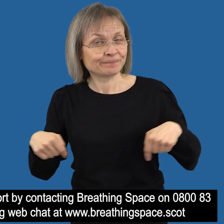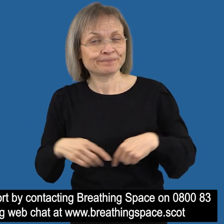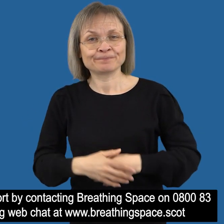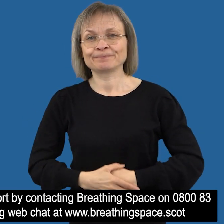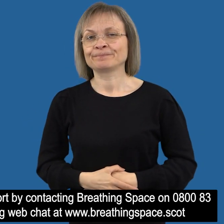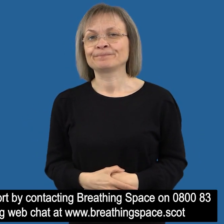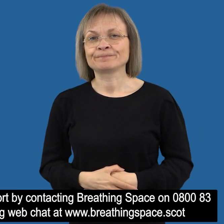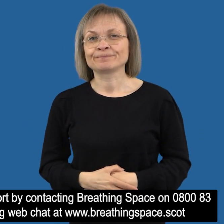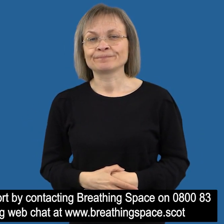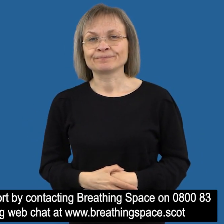www.breathingspace.scot.